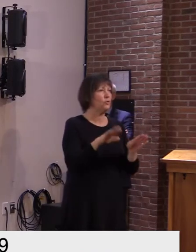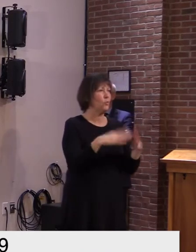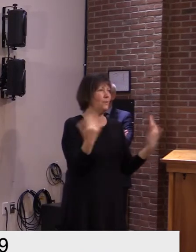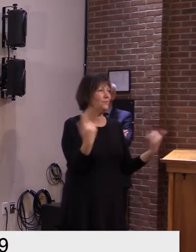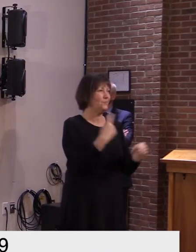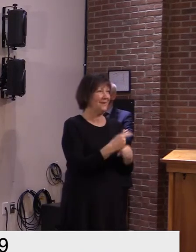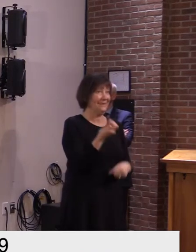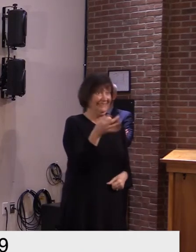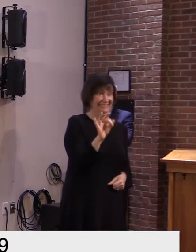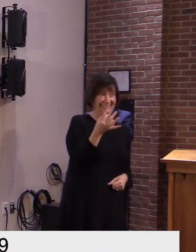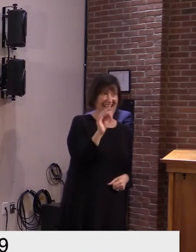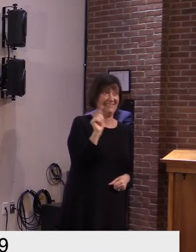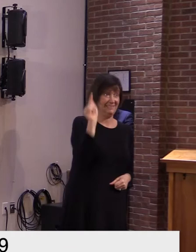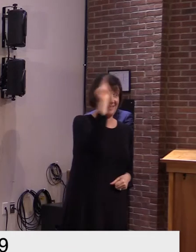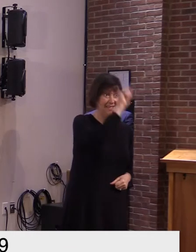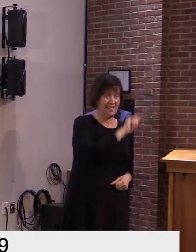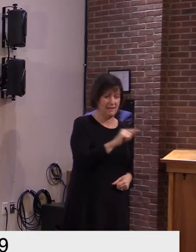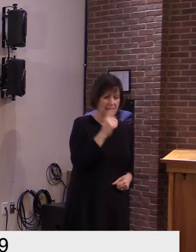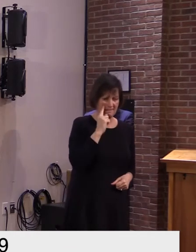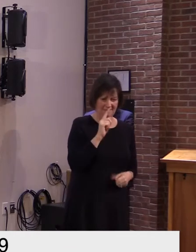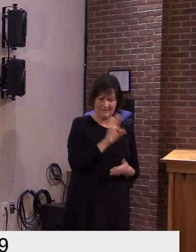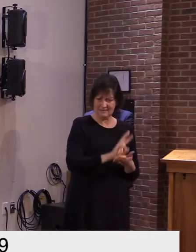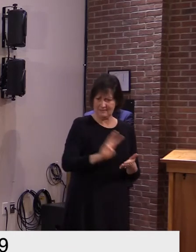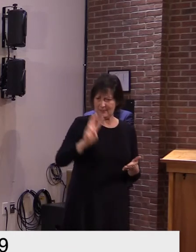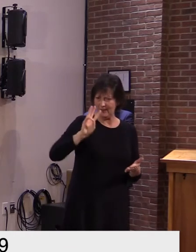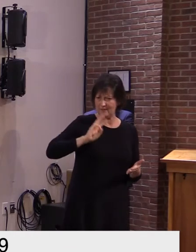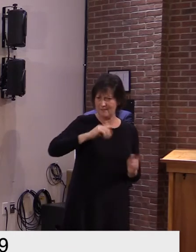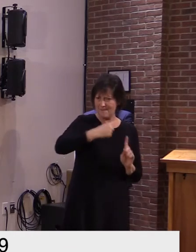which probably a month and a half ago